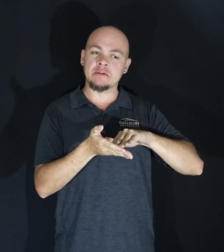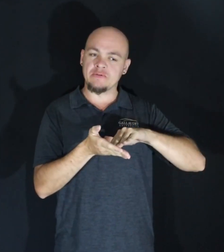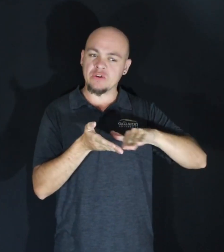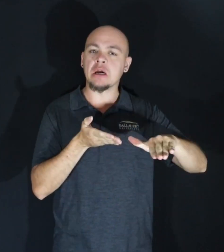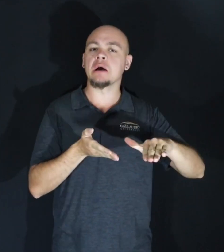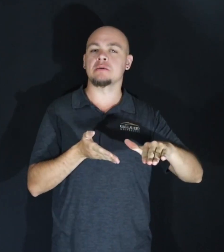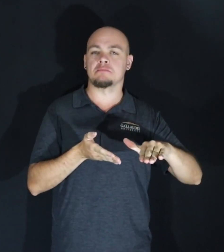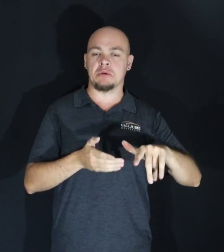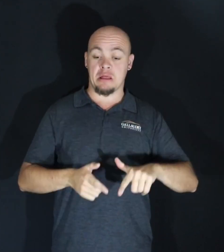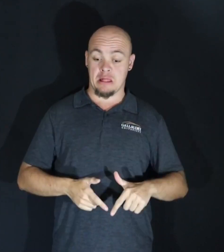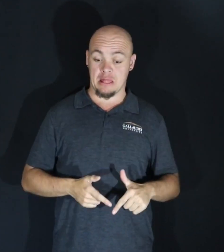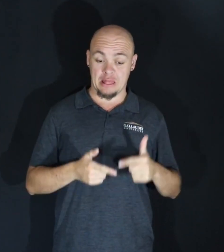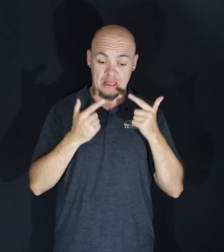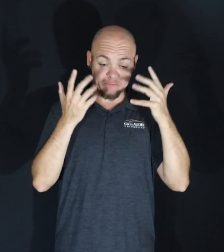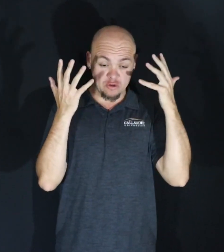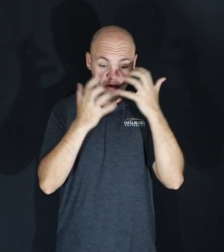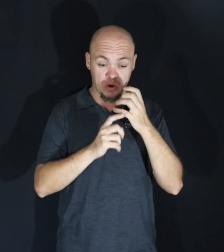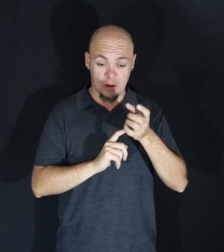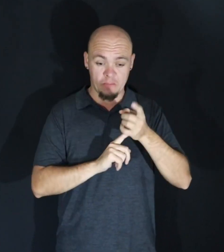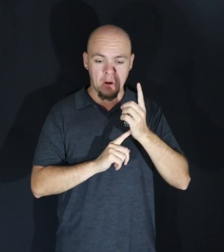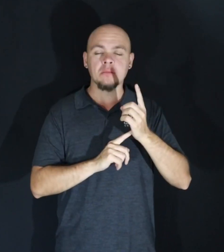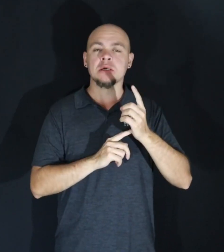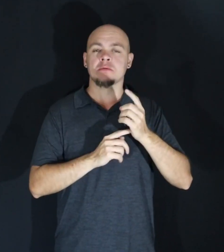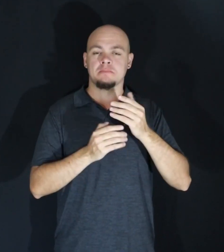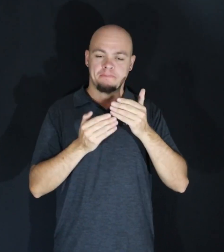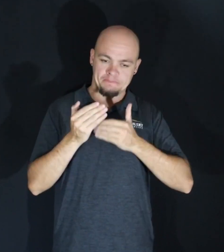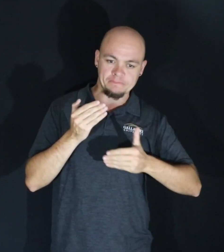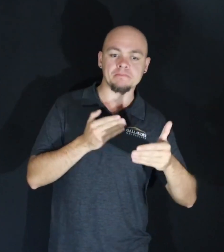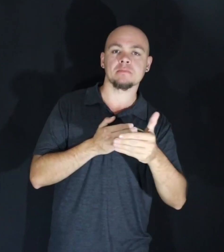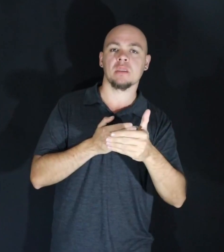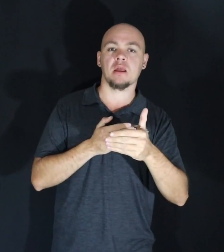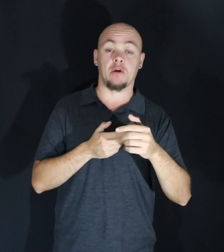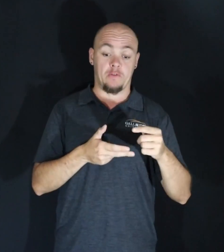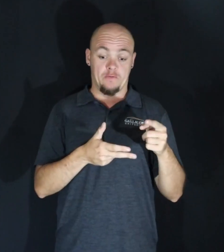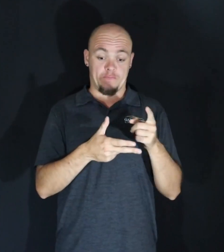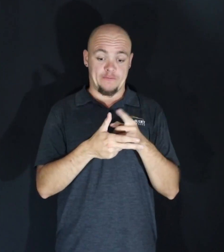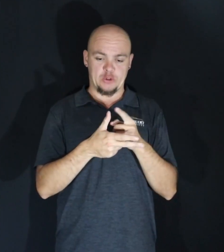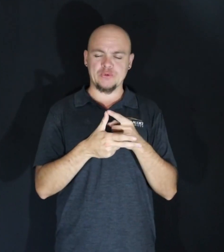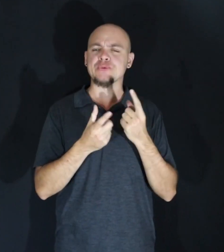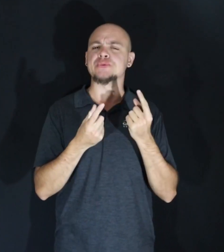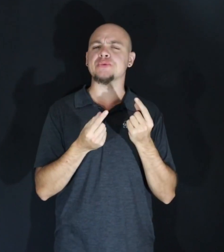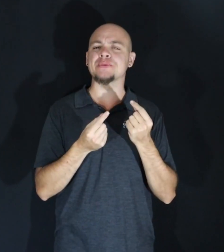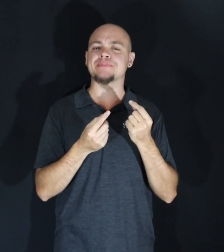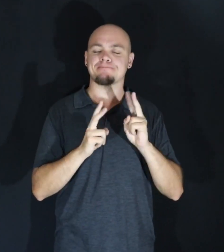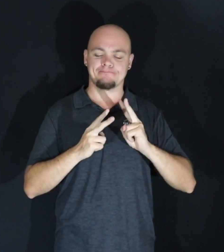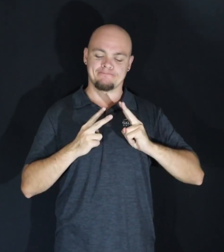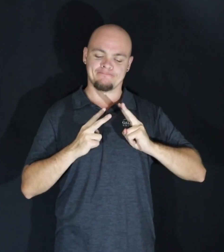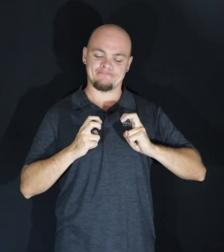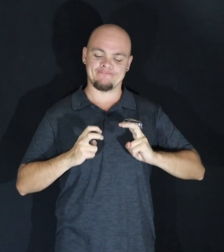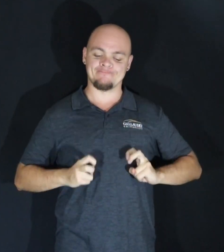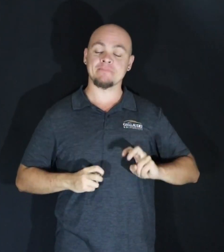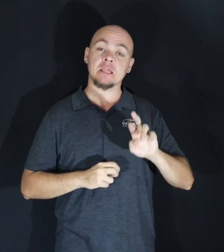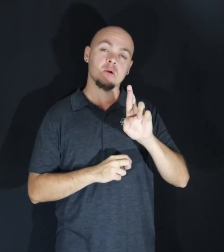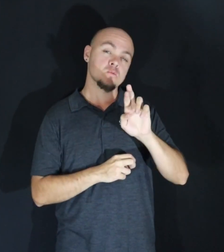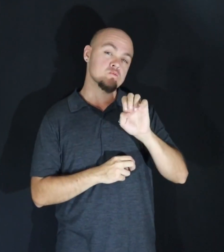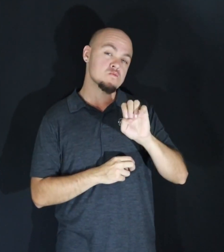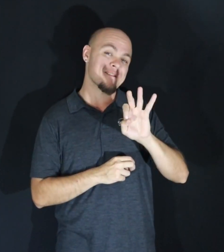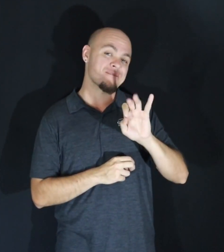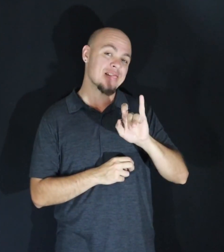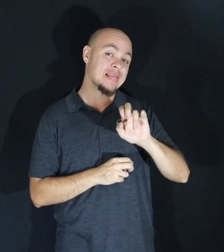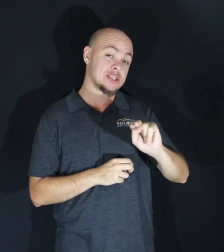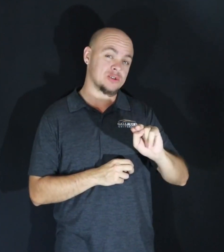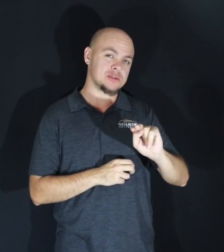live past life's dark moments. The first step in that process is reflection. Reflection